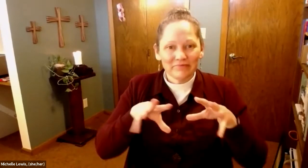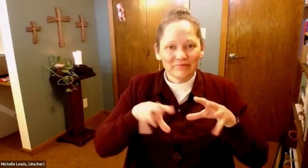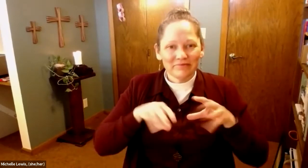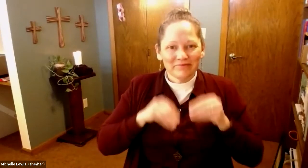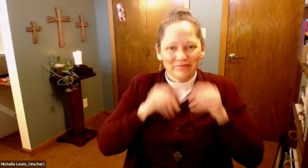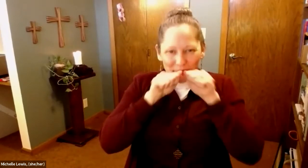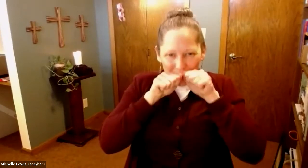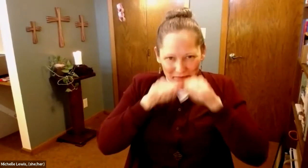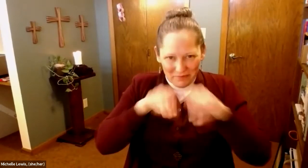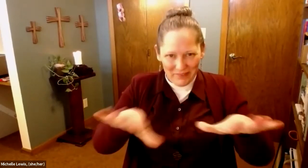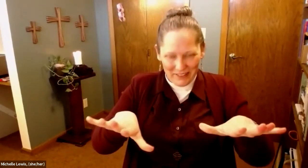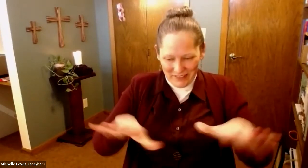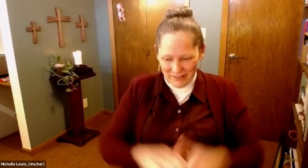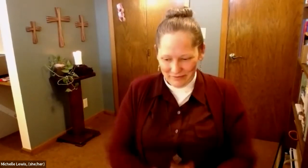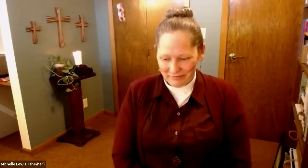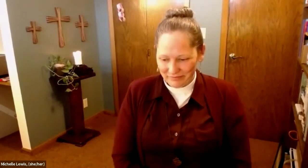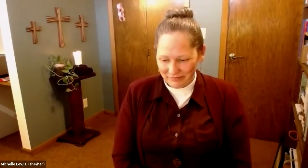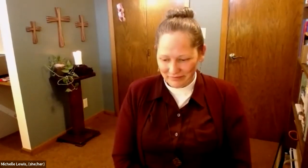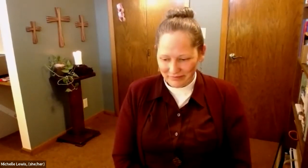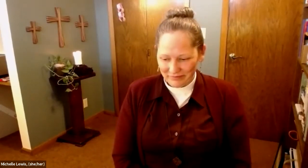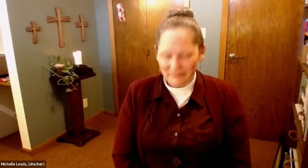Receive the blessing before you go.